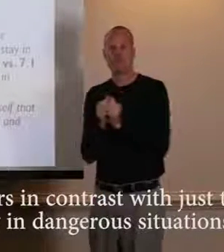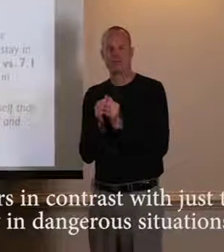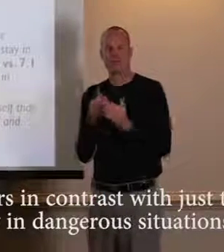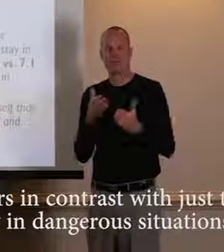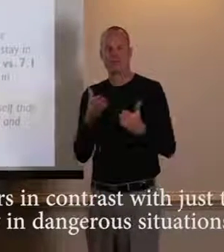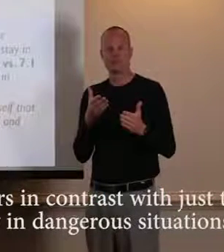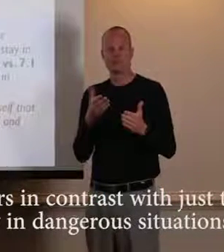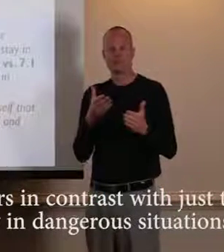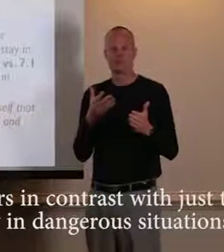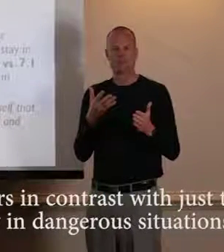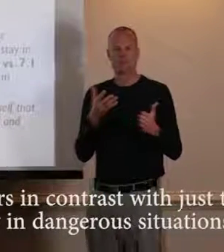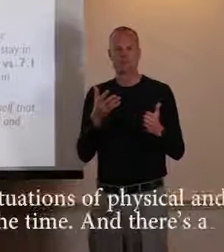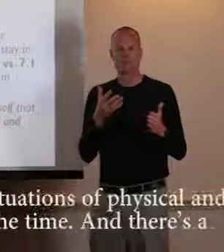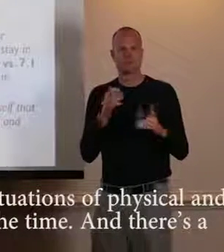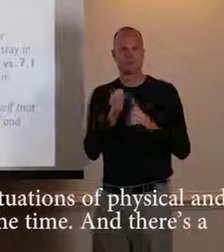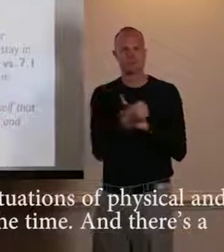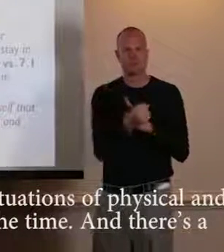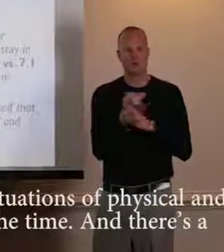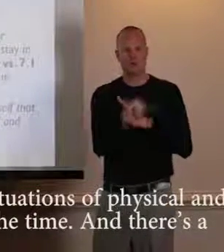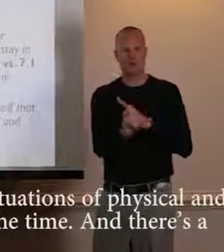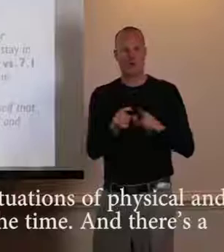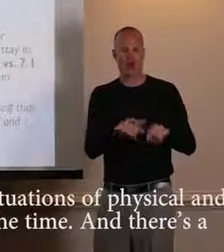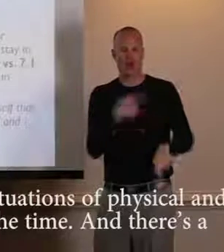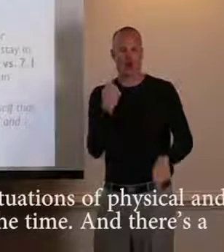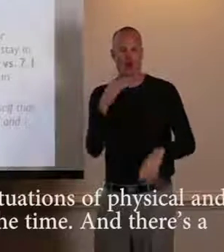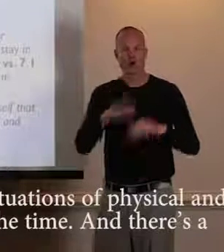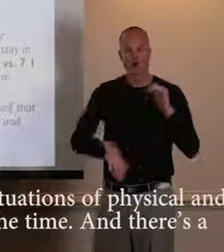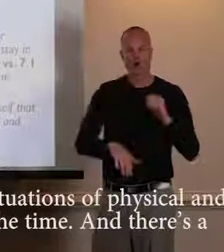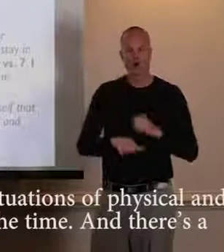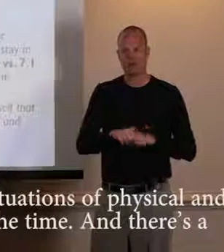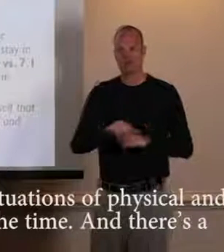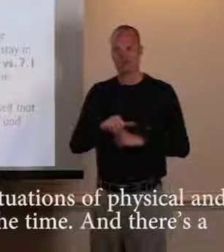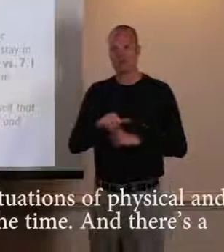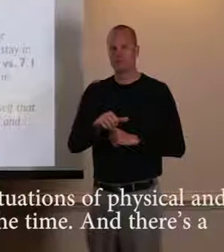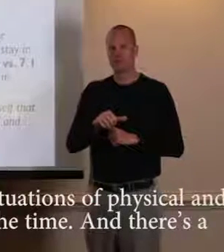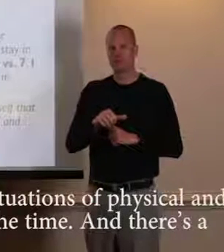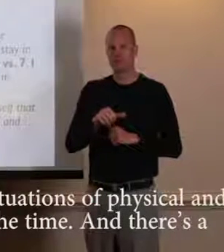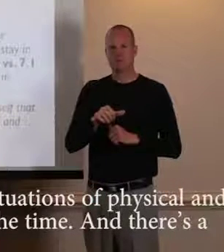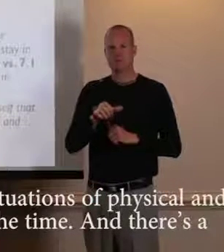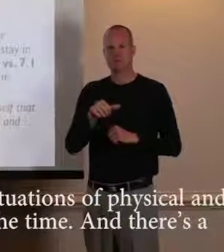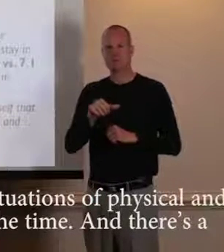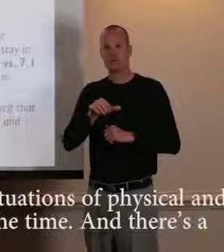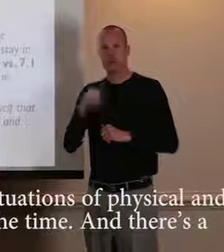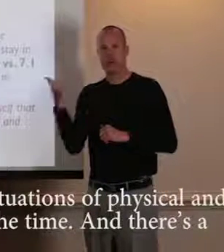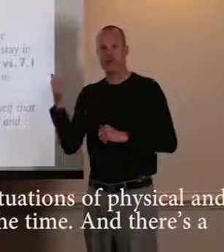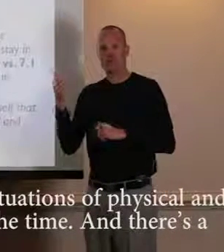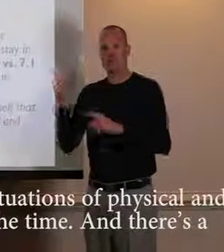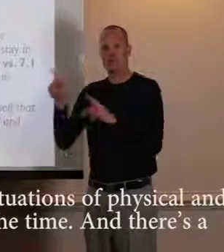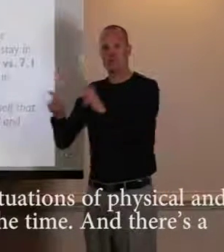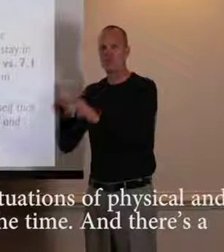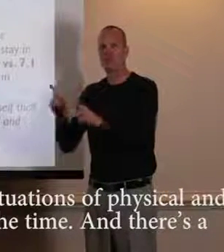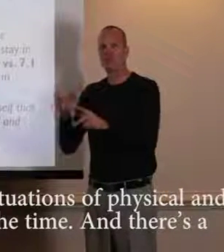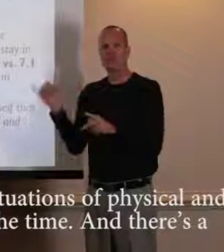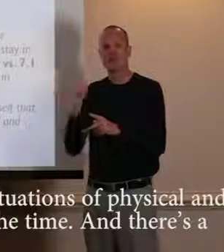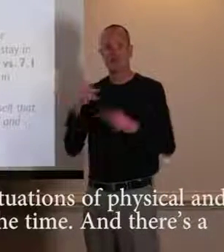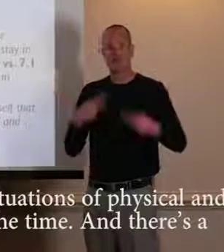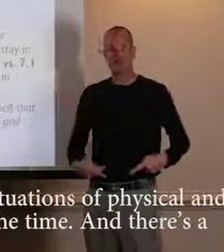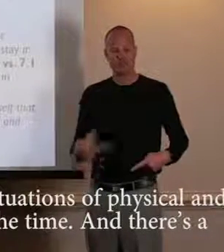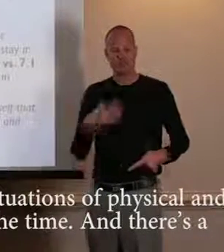stay in dangerous situations significantly longer in both situations of physical and sexual abuse, almost double the time.